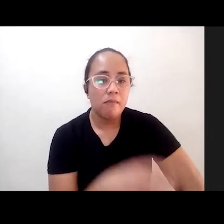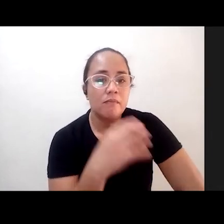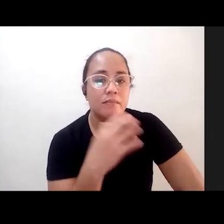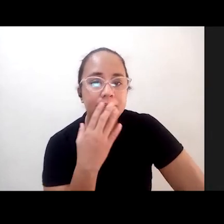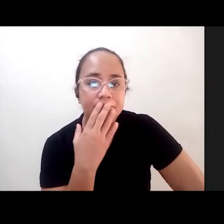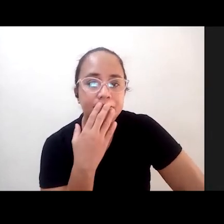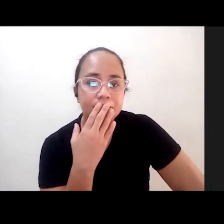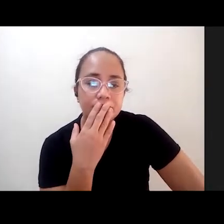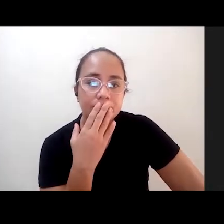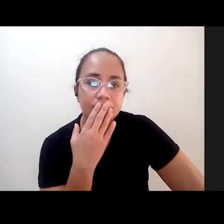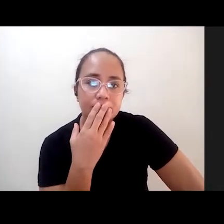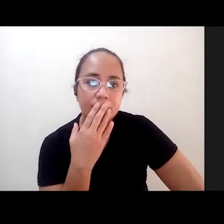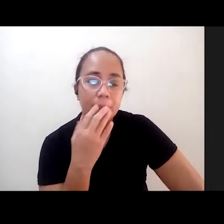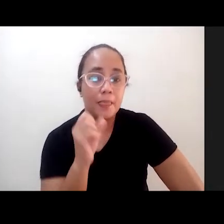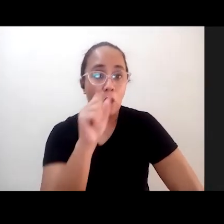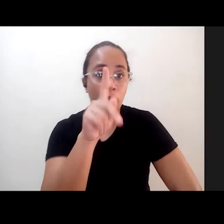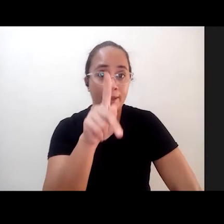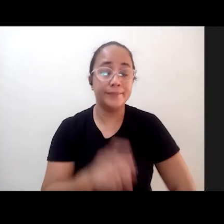Okay, so